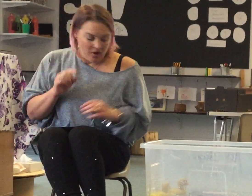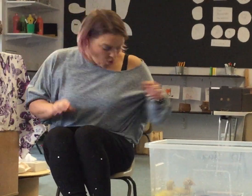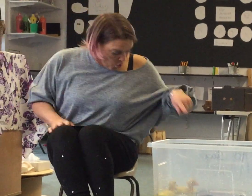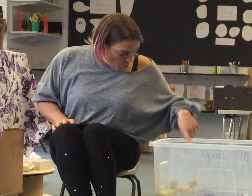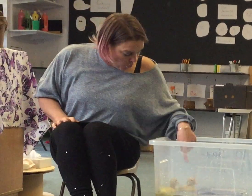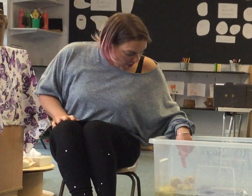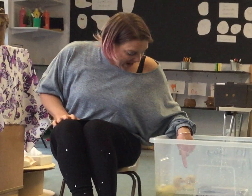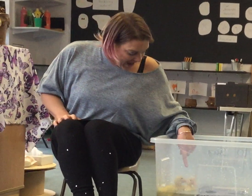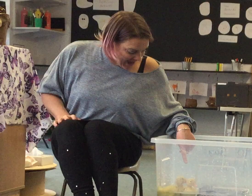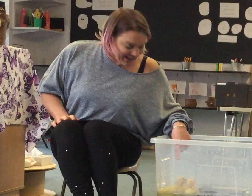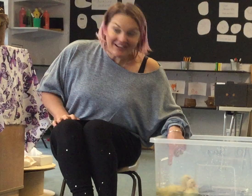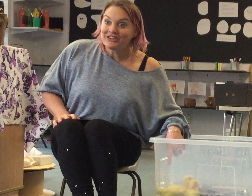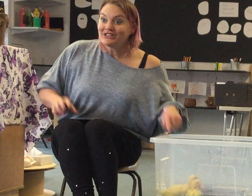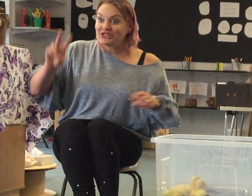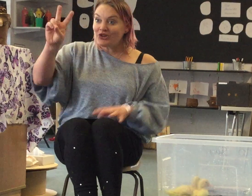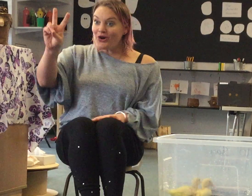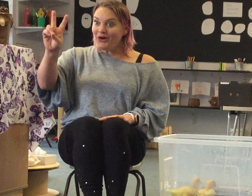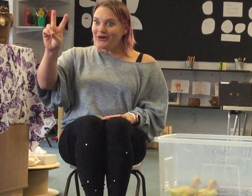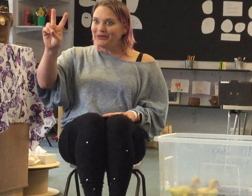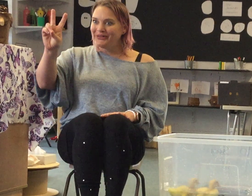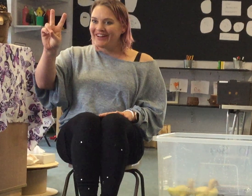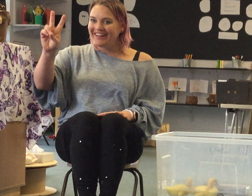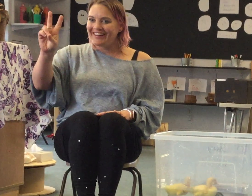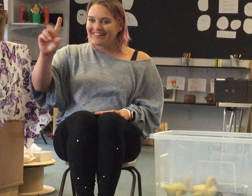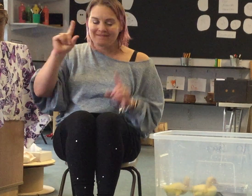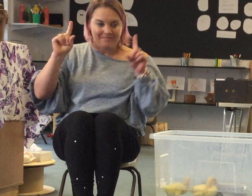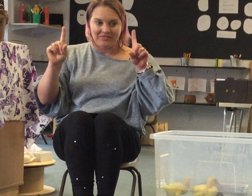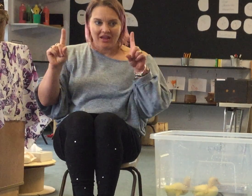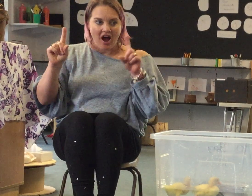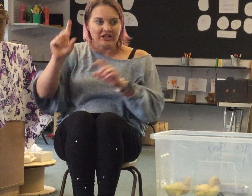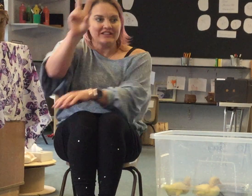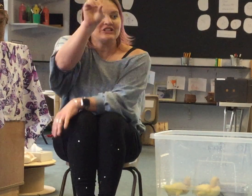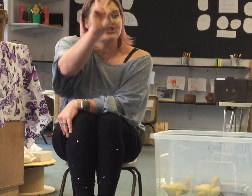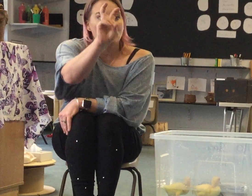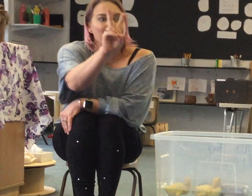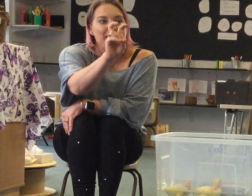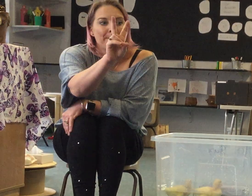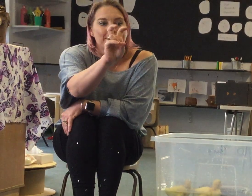One, two. That's all. Are you ready to show me?